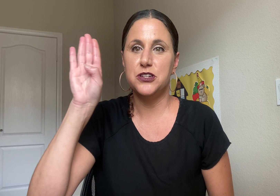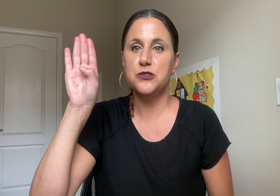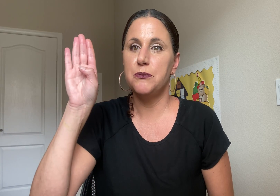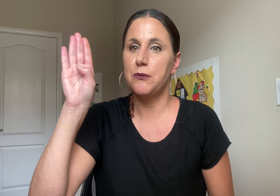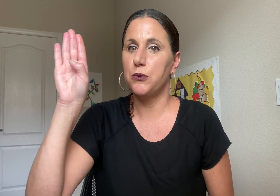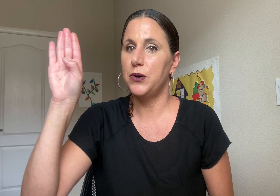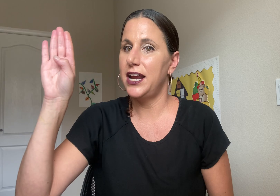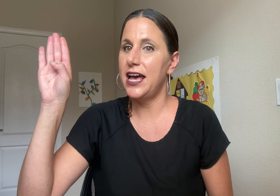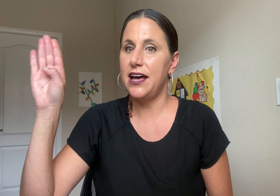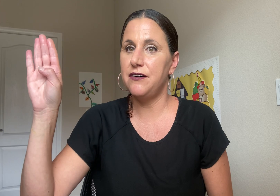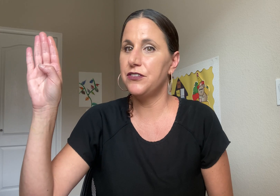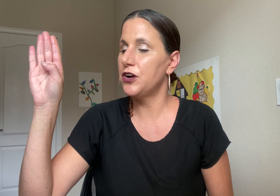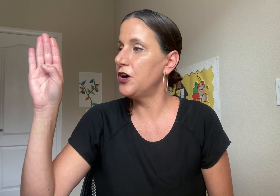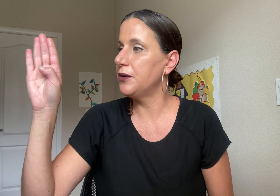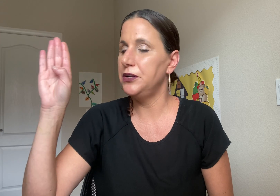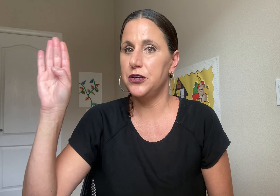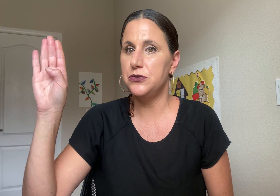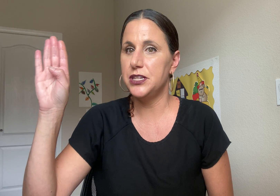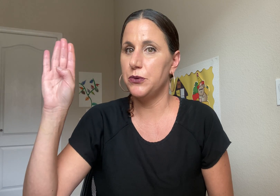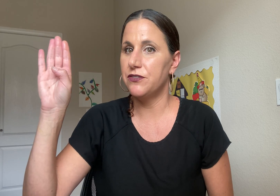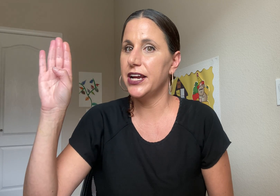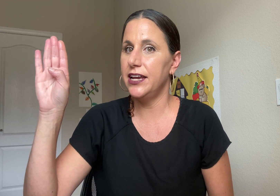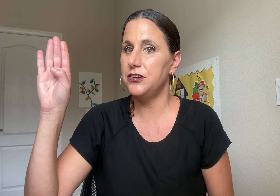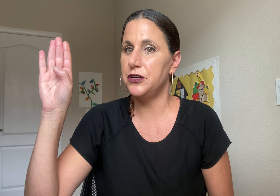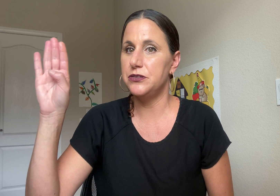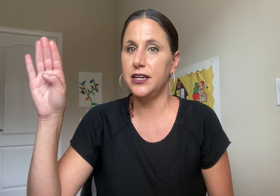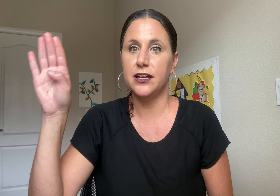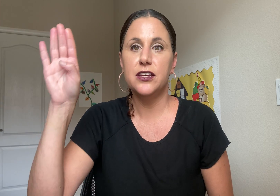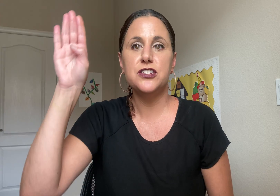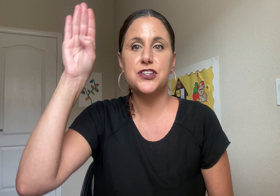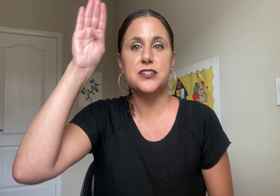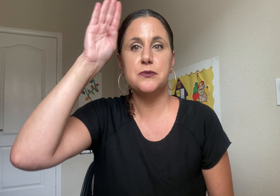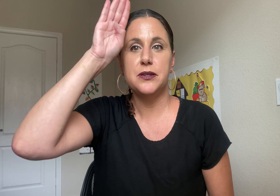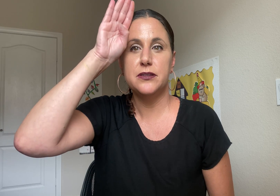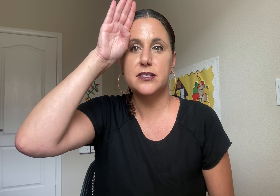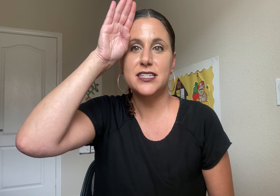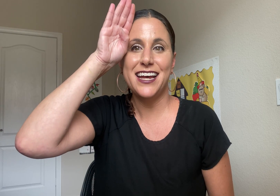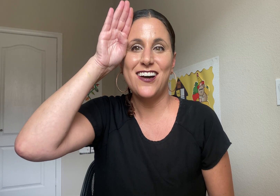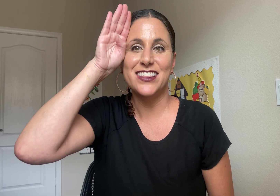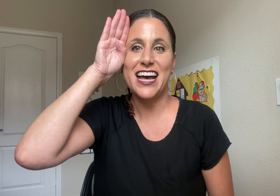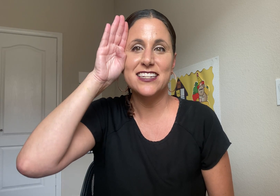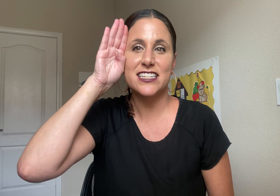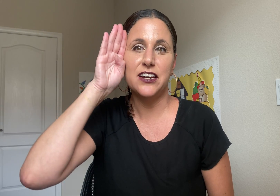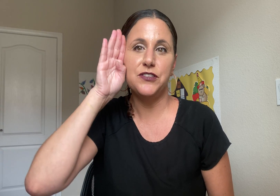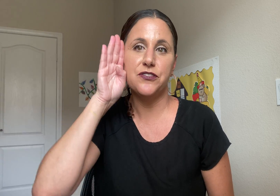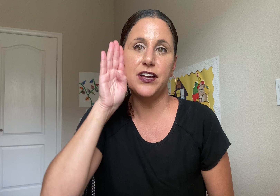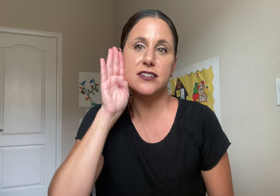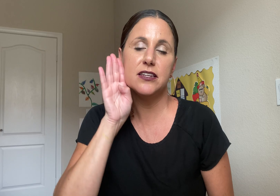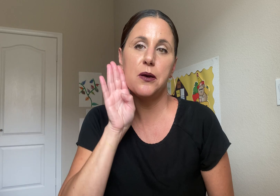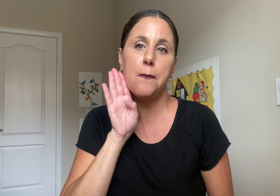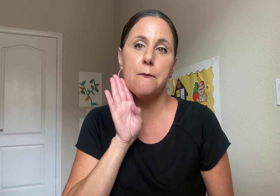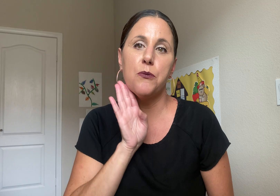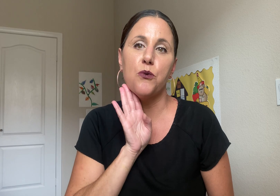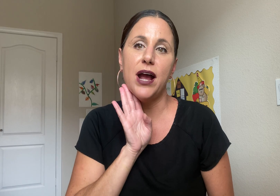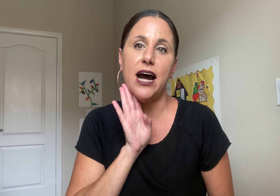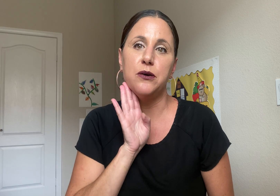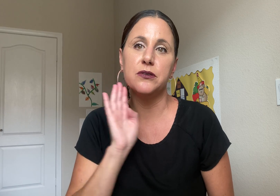just remember, whatever arm you're using, whatever hand you're using, just stay on that side of your face. Brown.